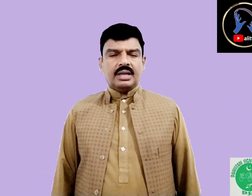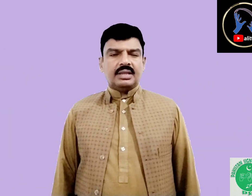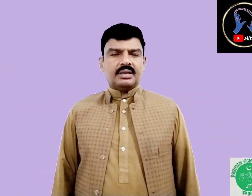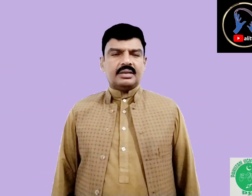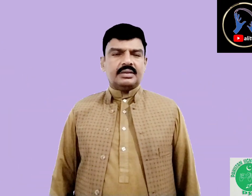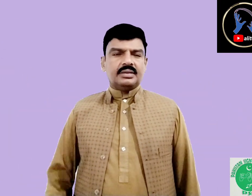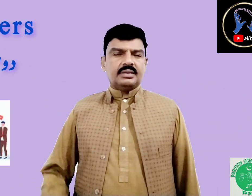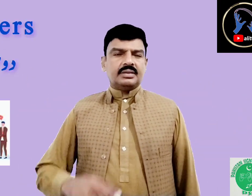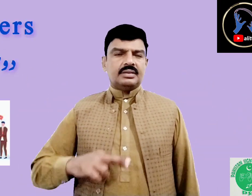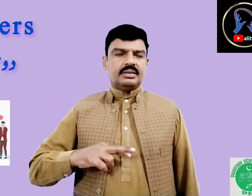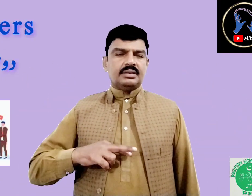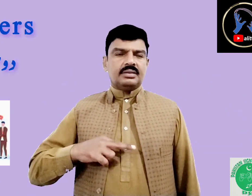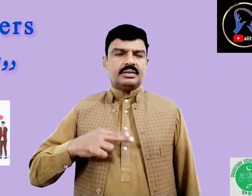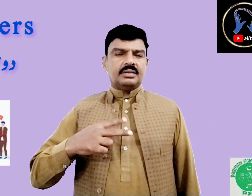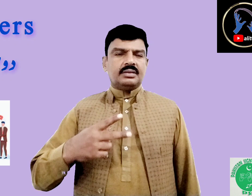other,